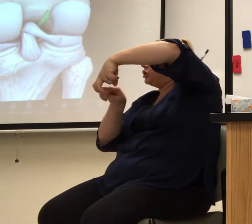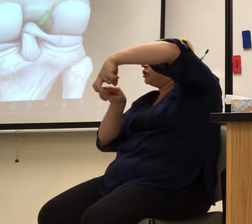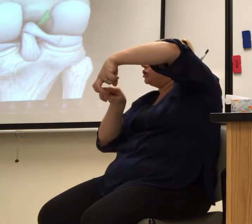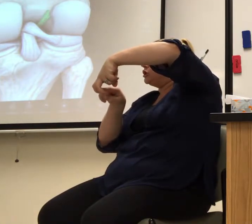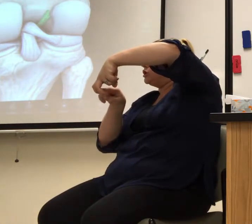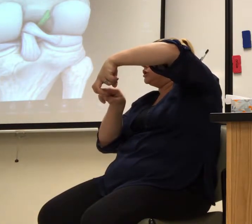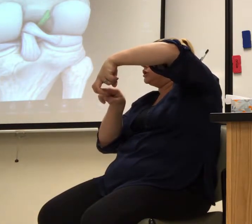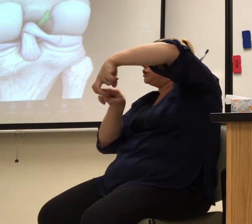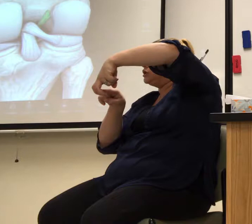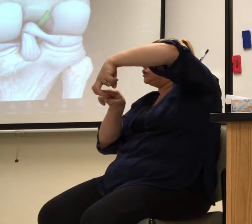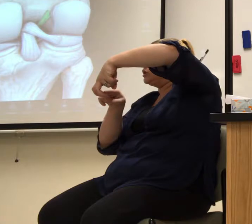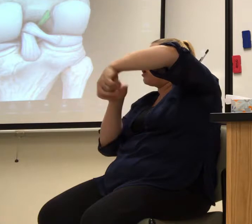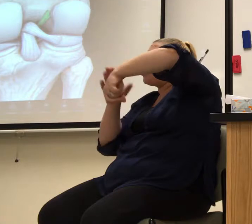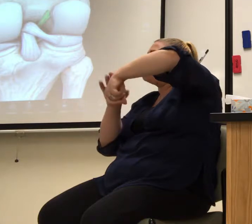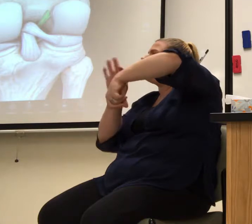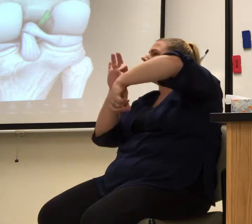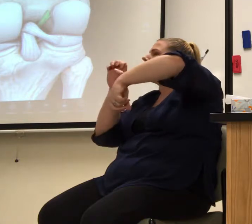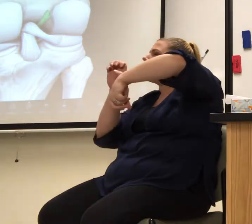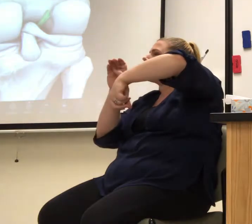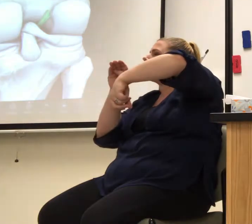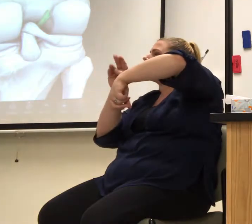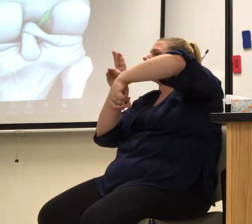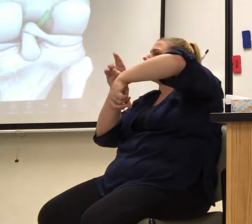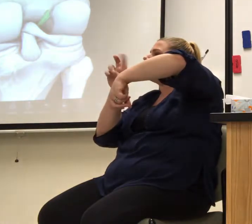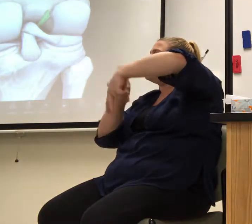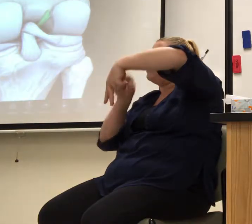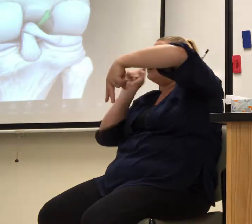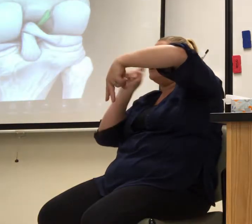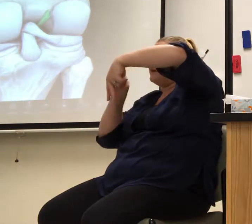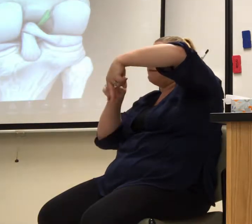on the femur, and then it's going to go forward